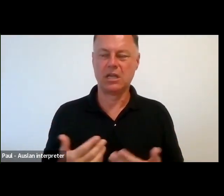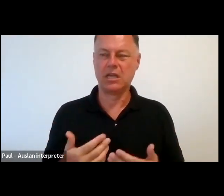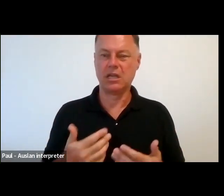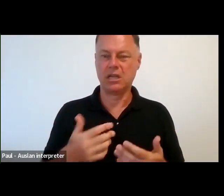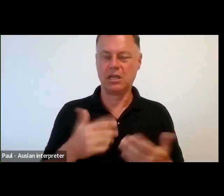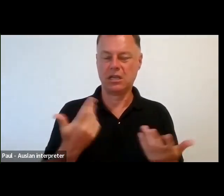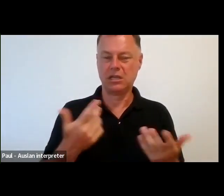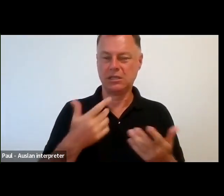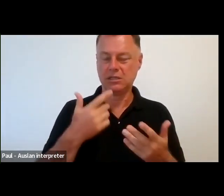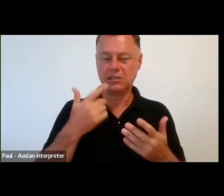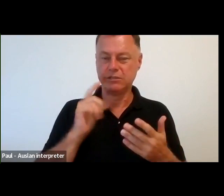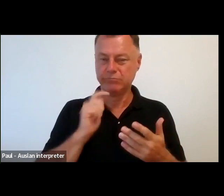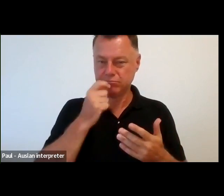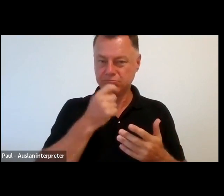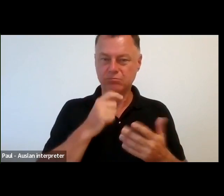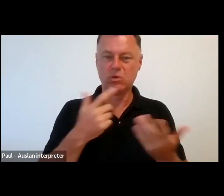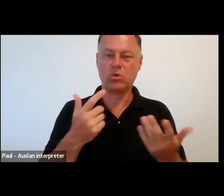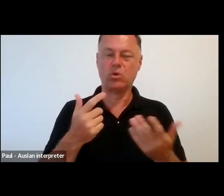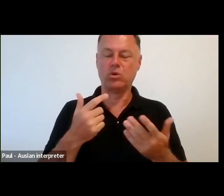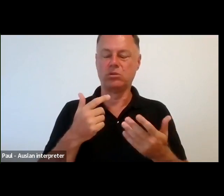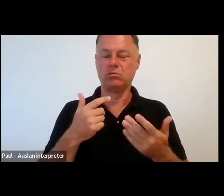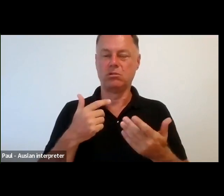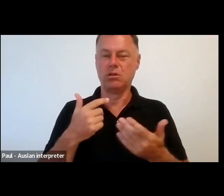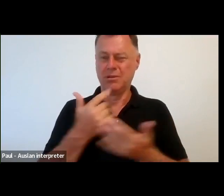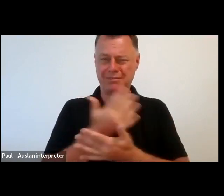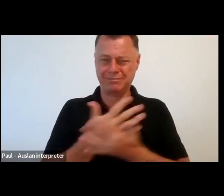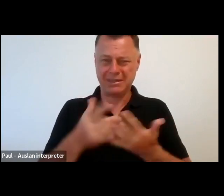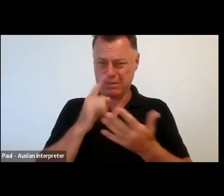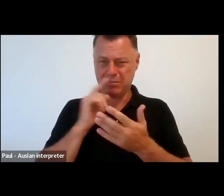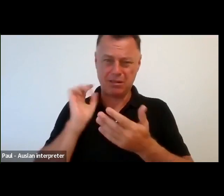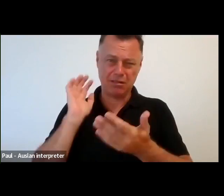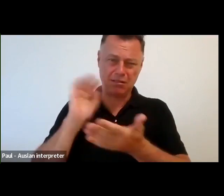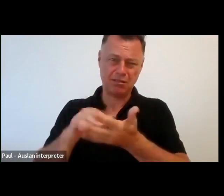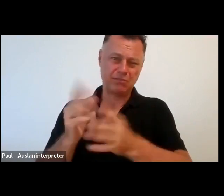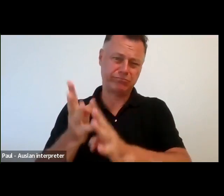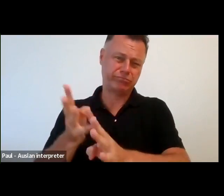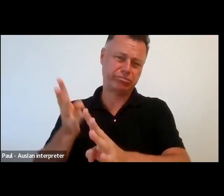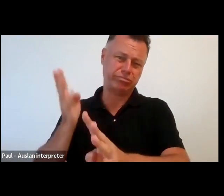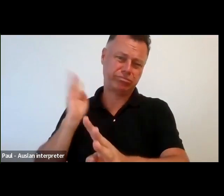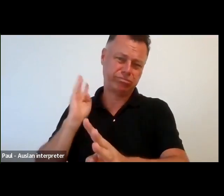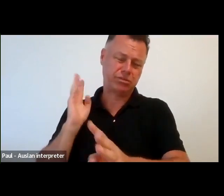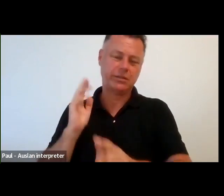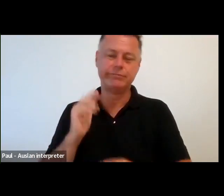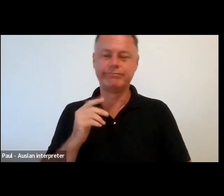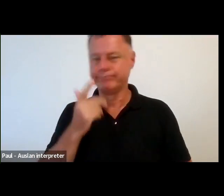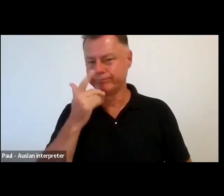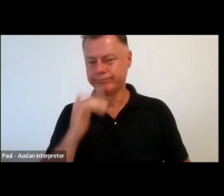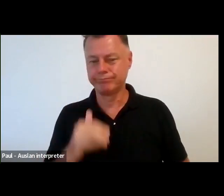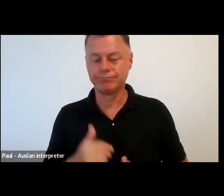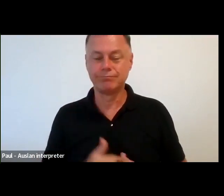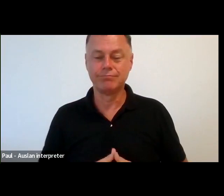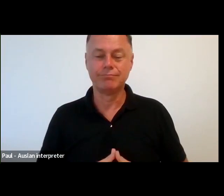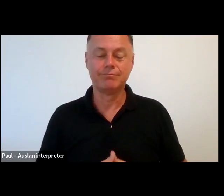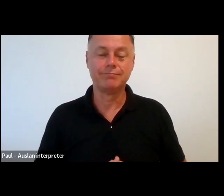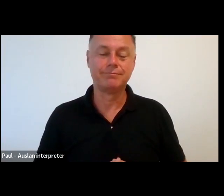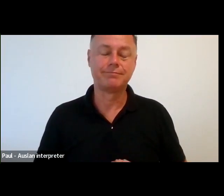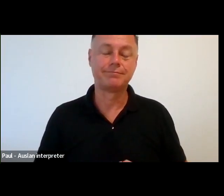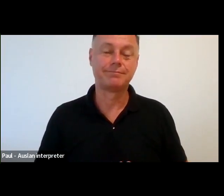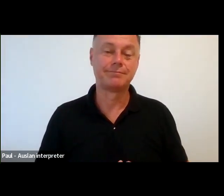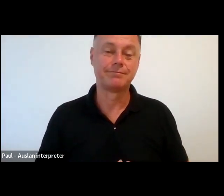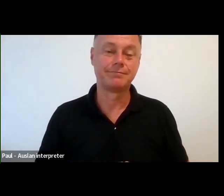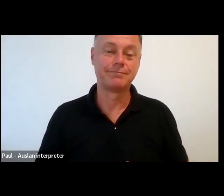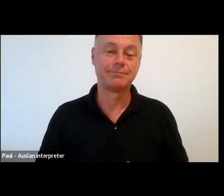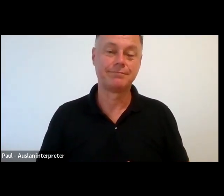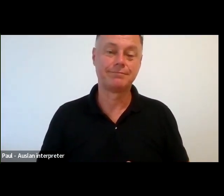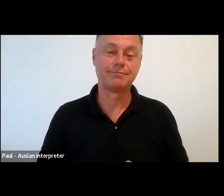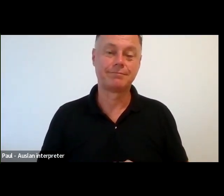in the past we've had long queues for testing. That's lessened to an extent. We've also had